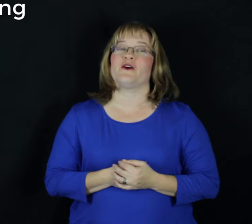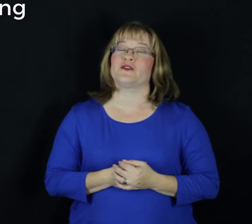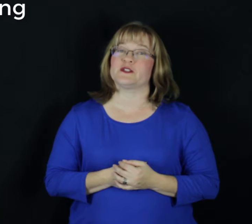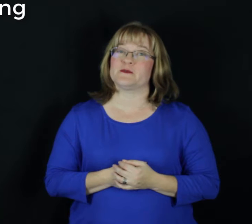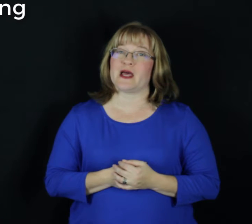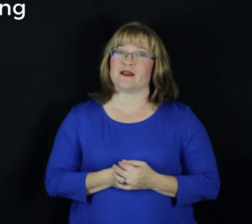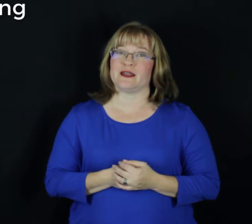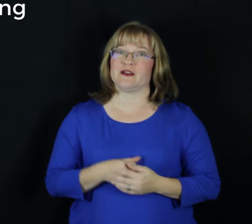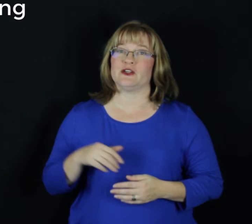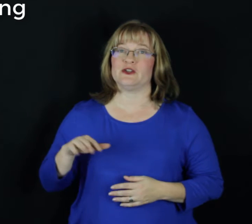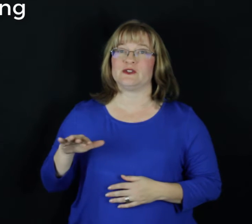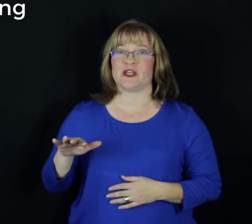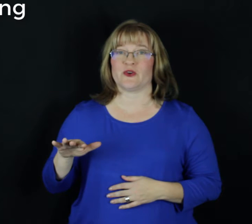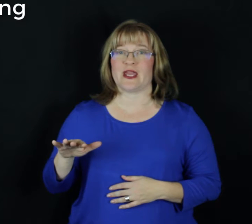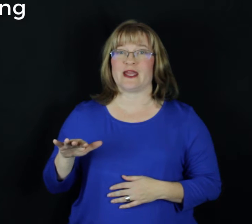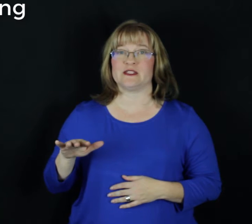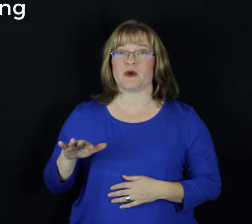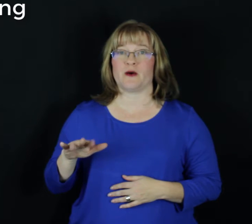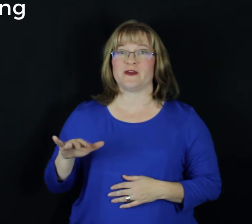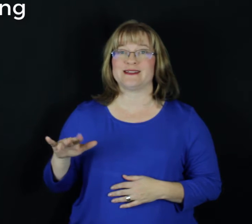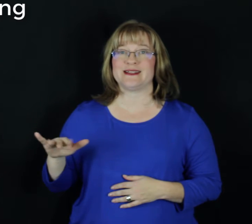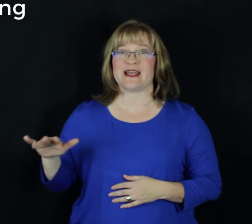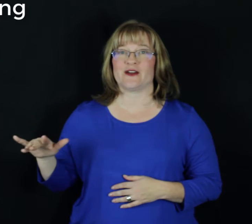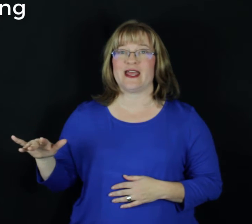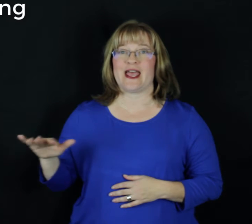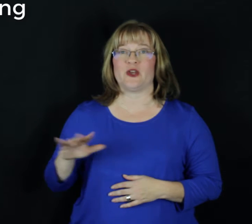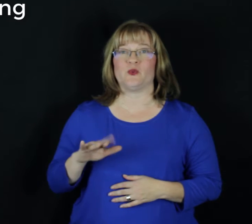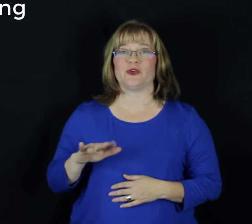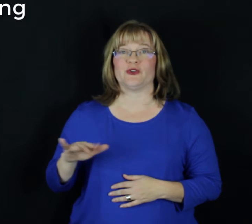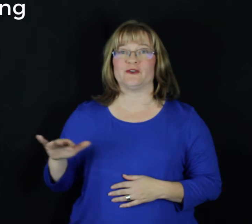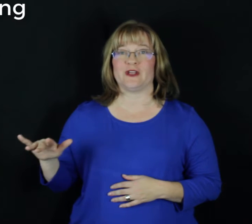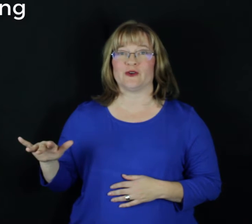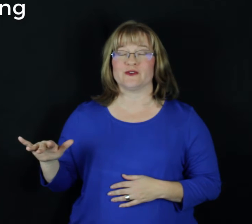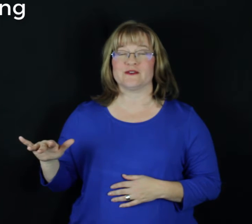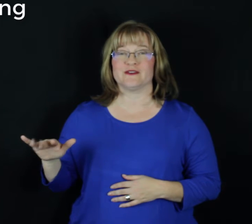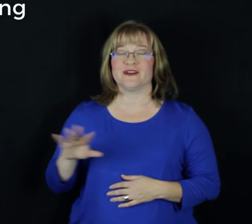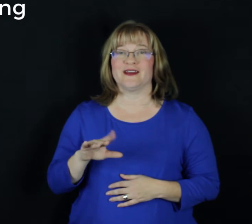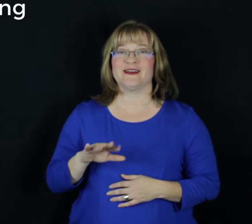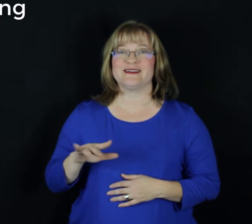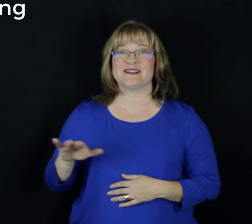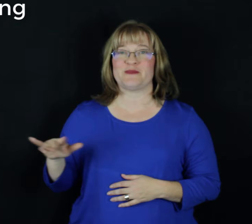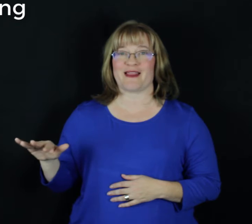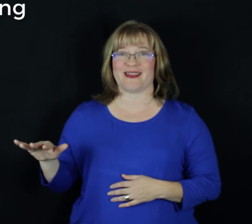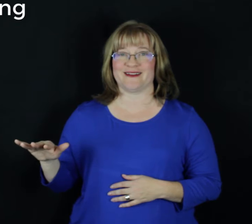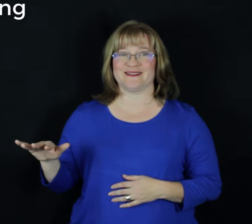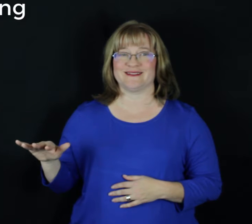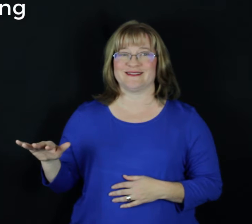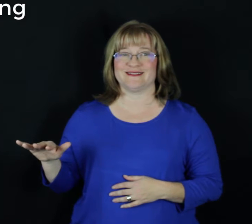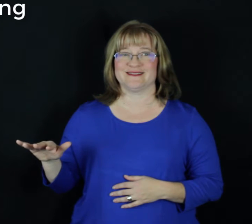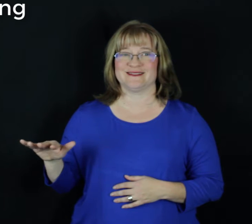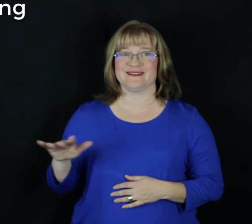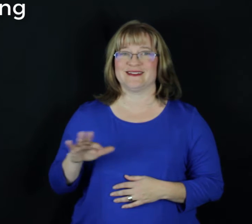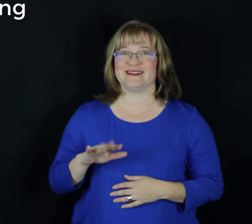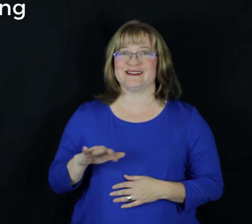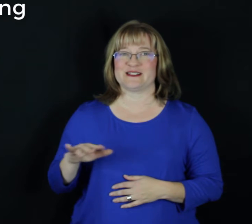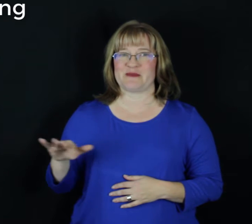For spelling, take your hands palm facing down and wiggle your fingers. Spelling.